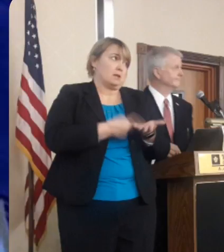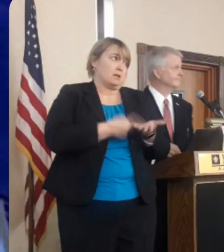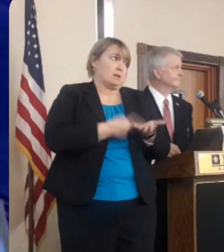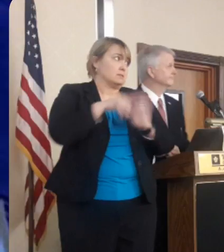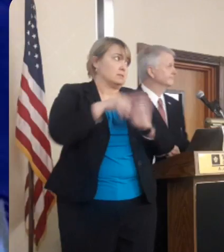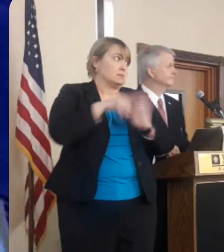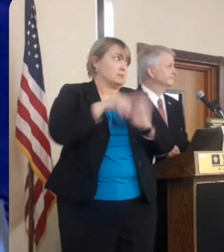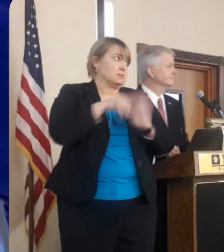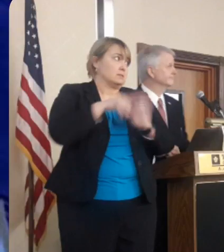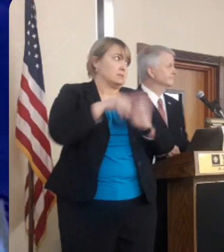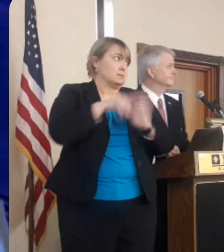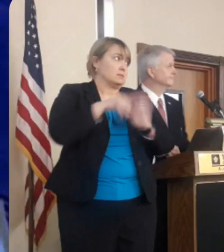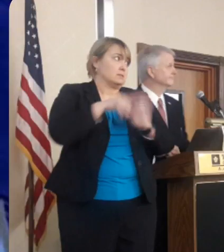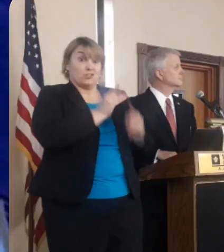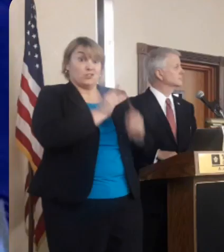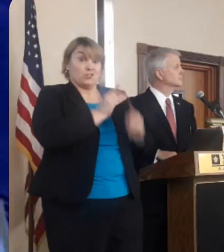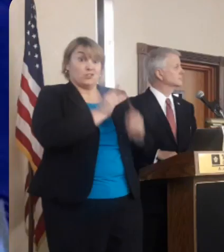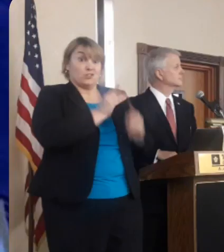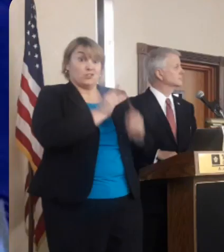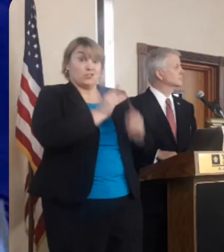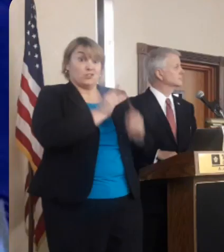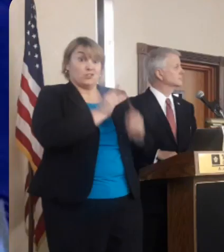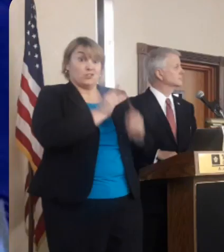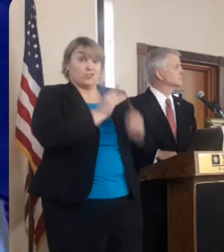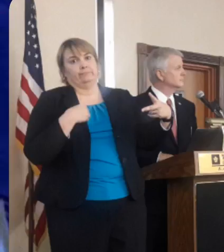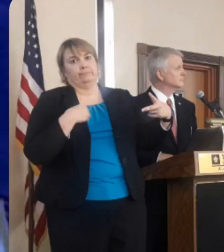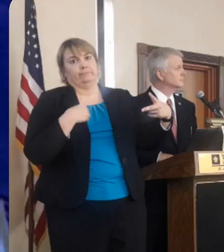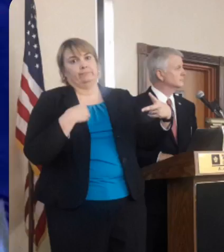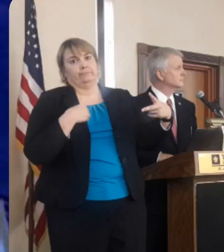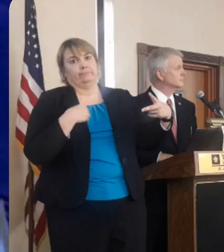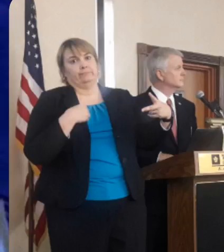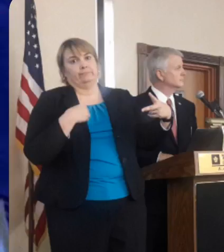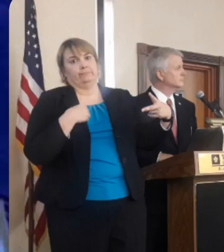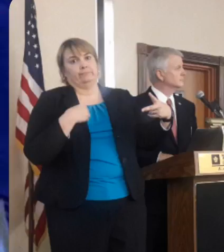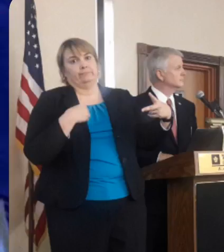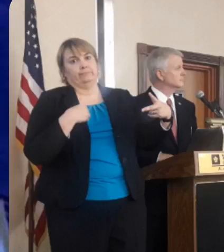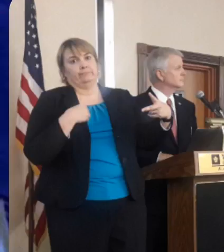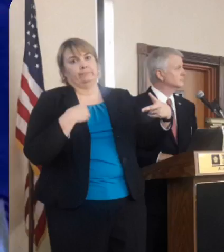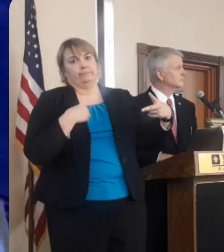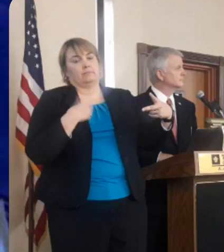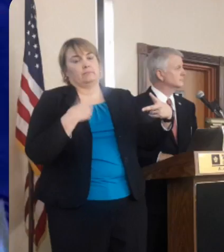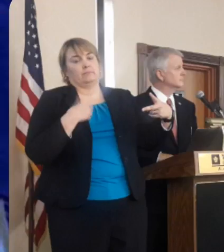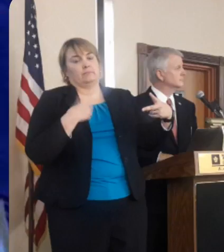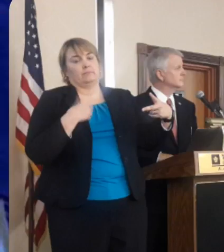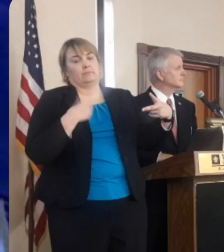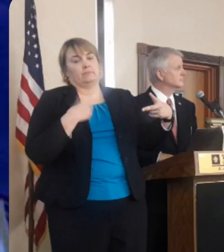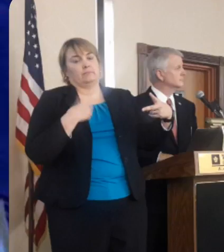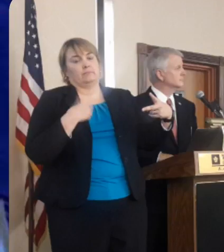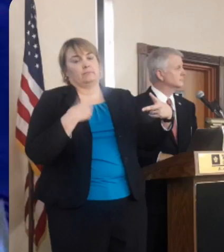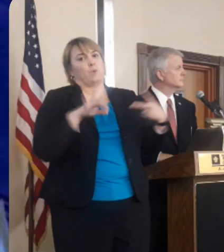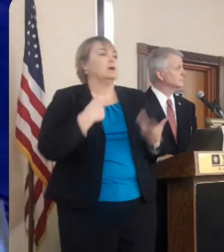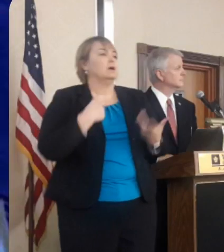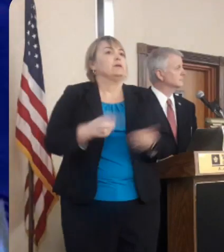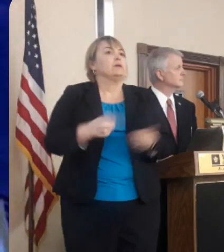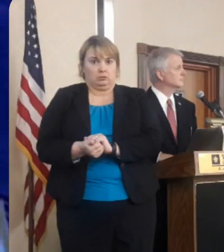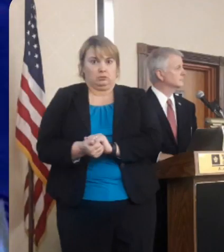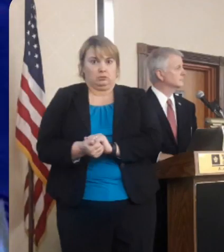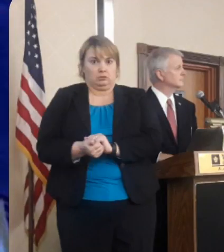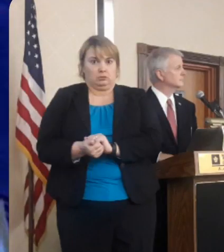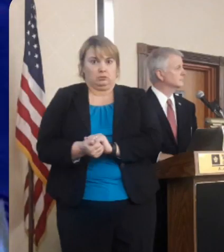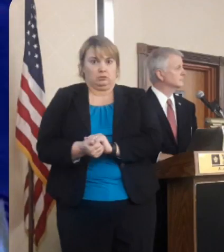would encourage you to vote this, to leave this in our rules so